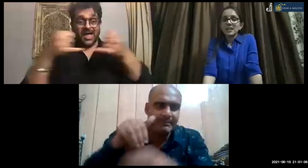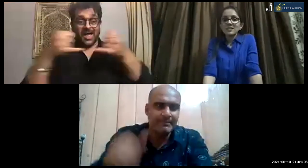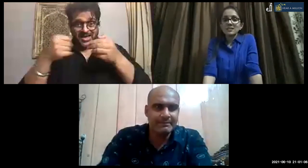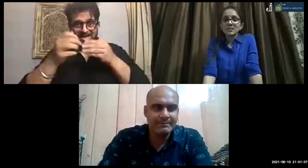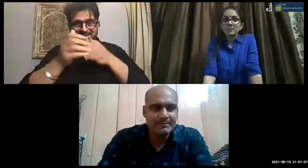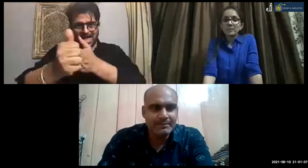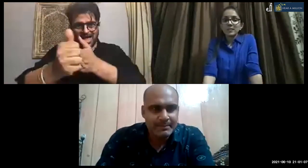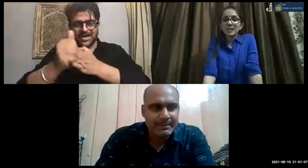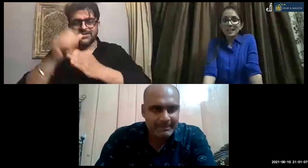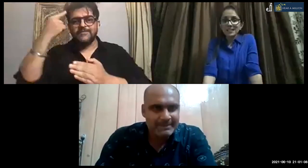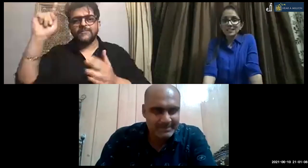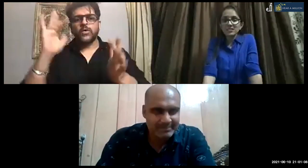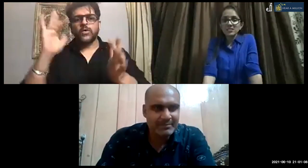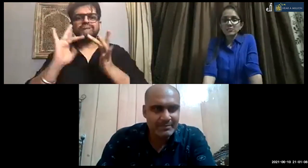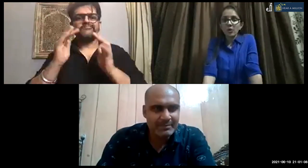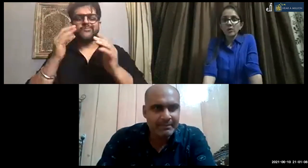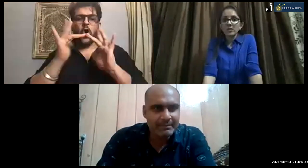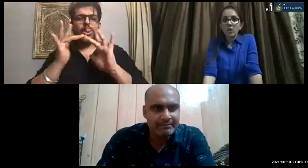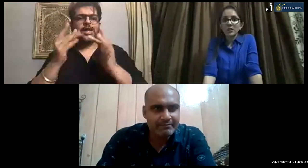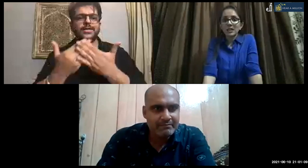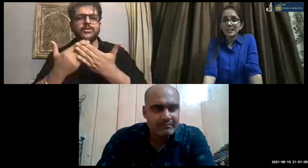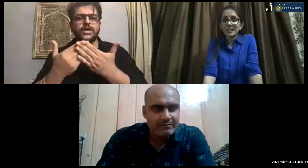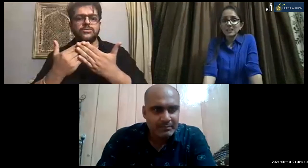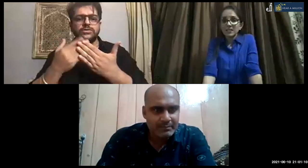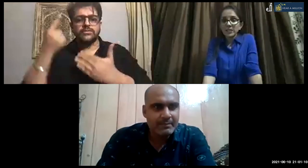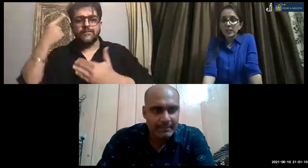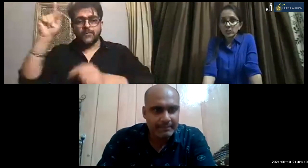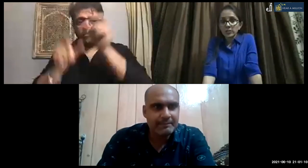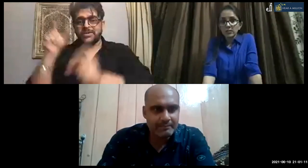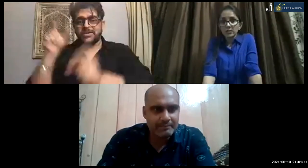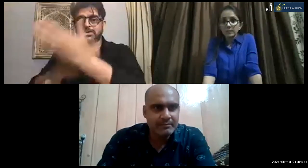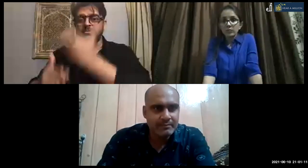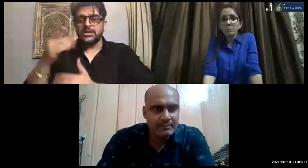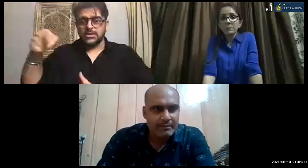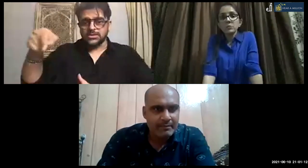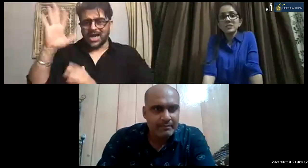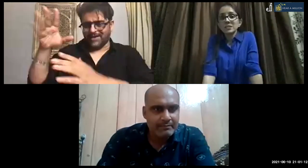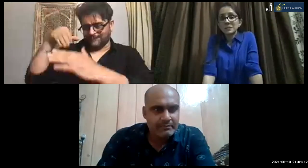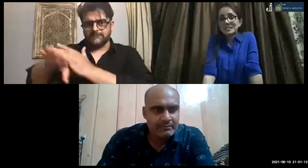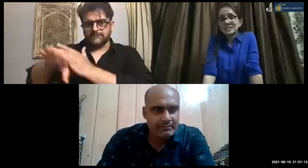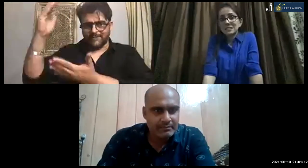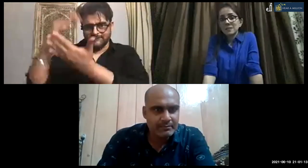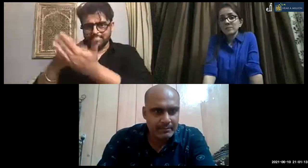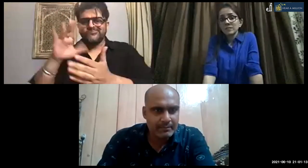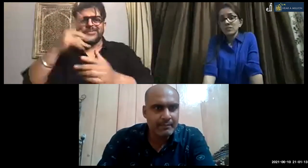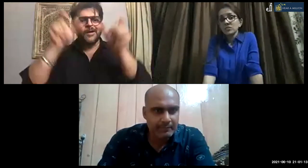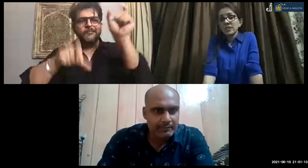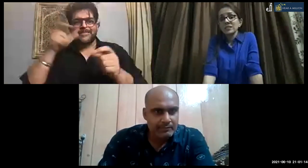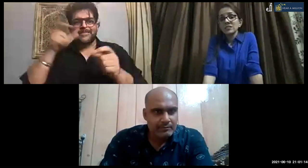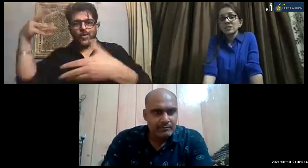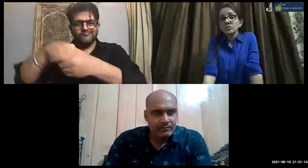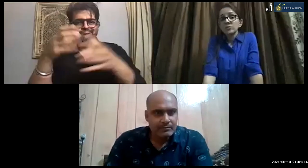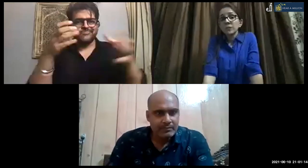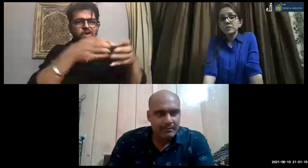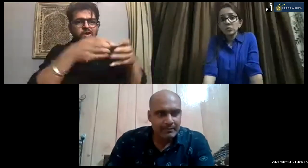It says guidelines for online education for people with disabilities,